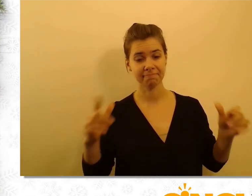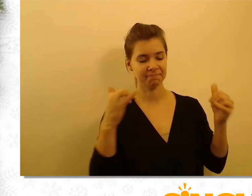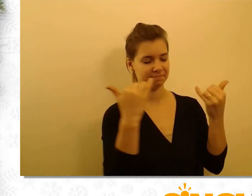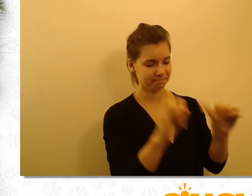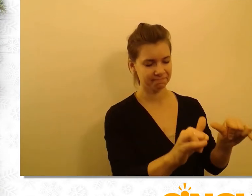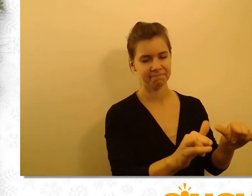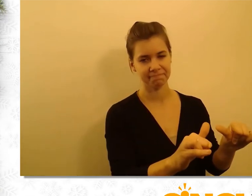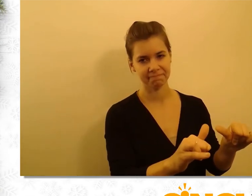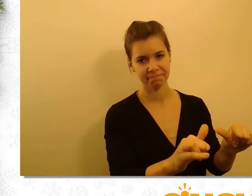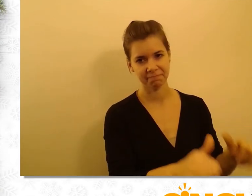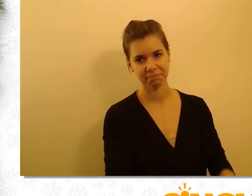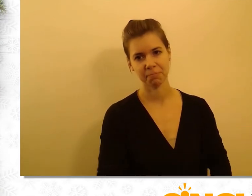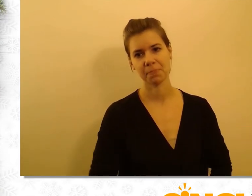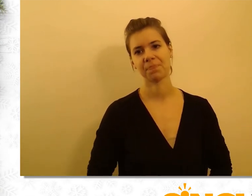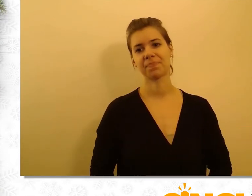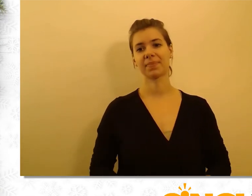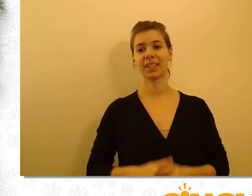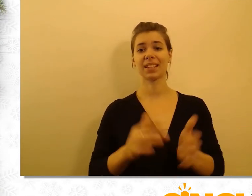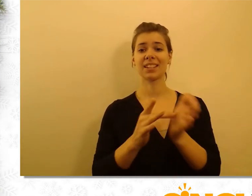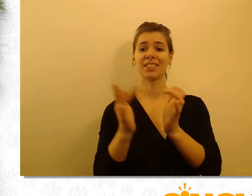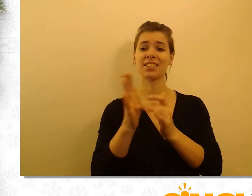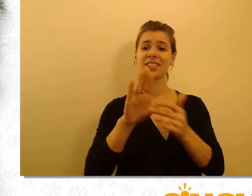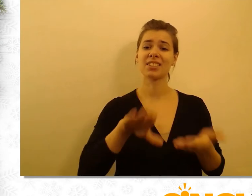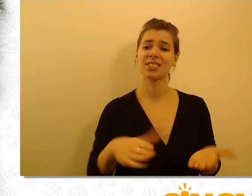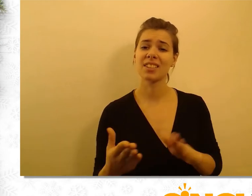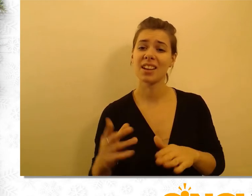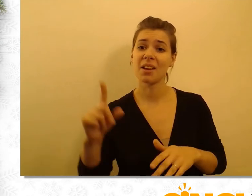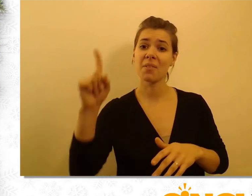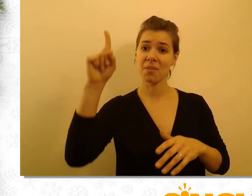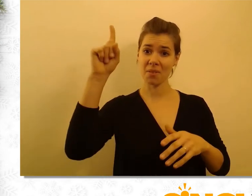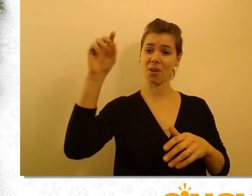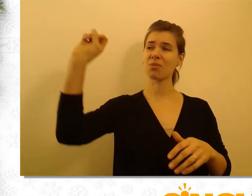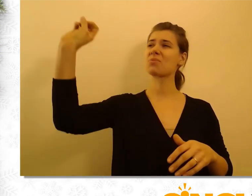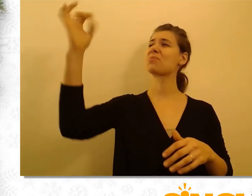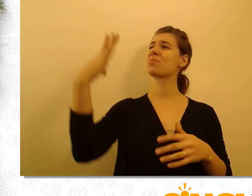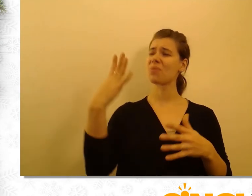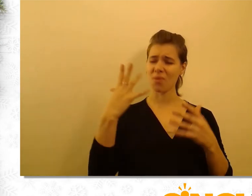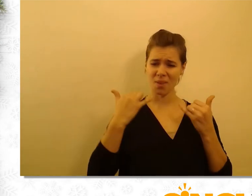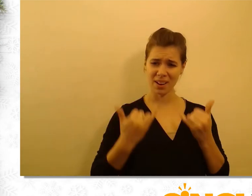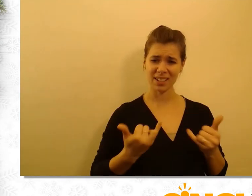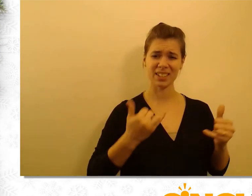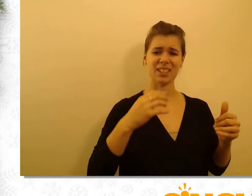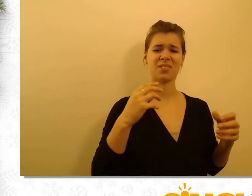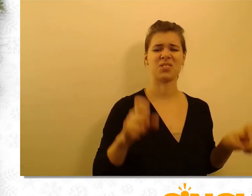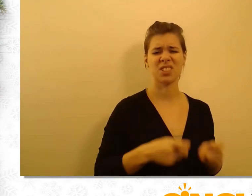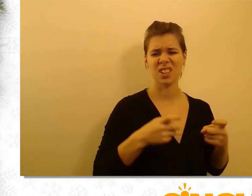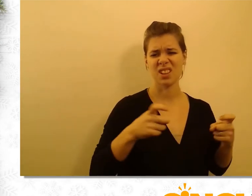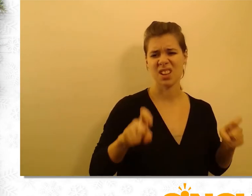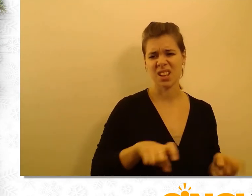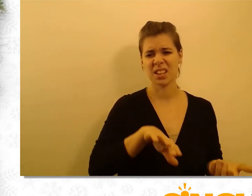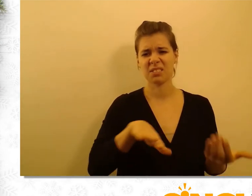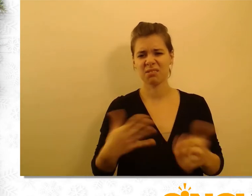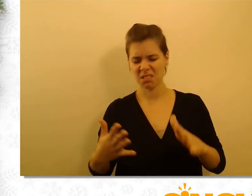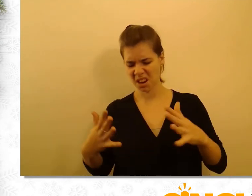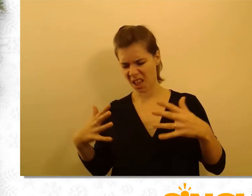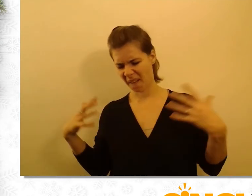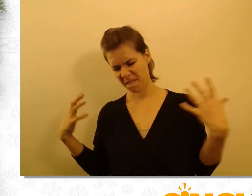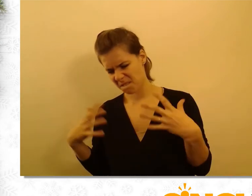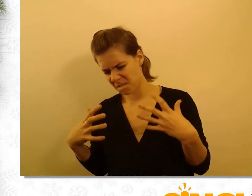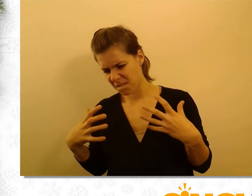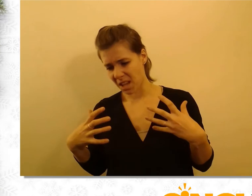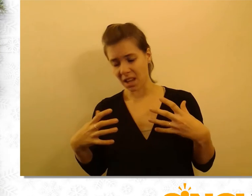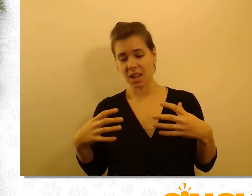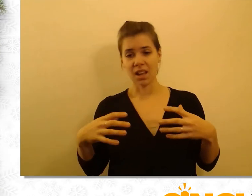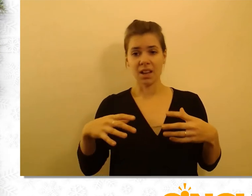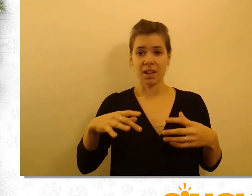in place. By grace, Jesus saved us from sin, death, and fear. We'll be